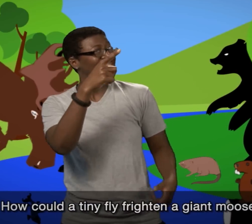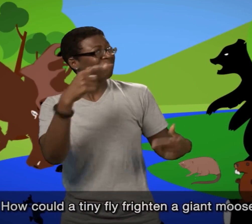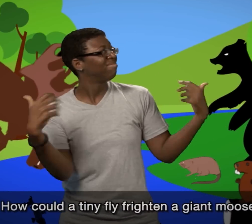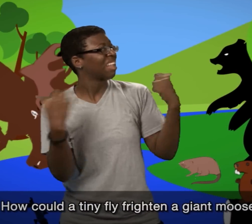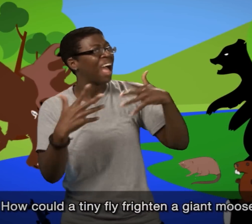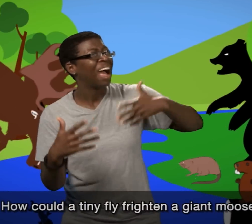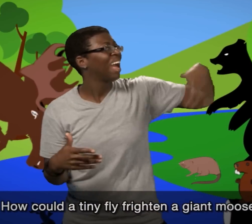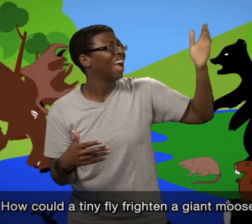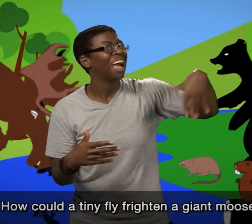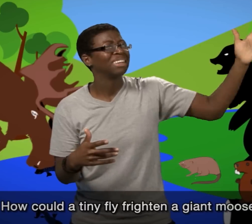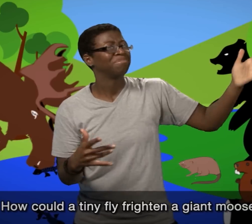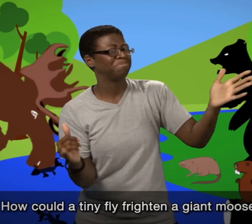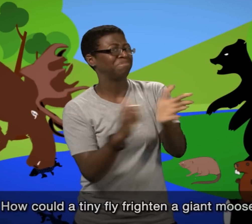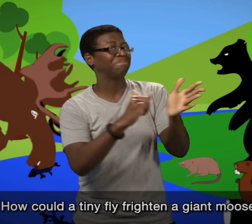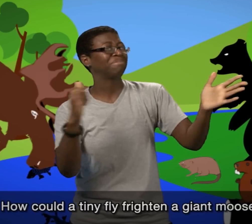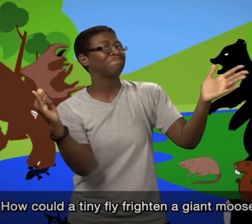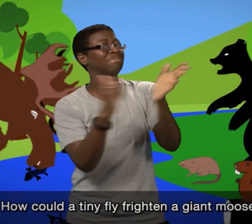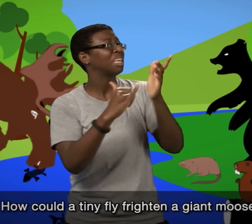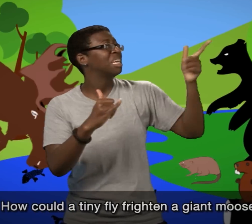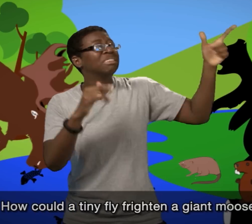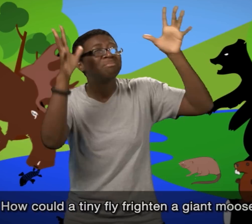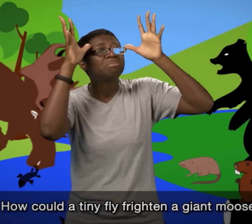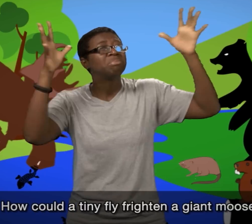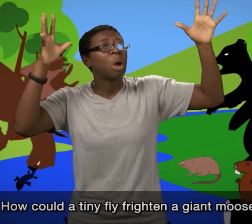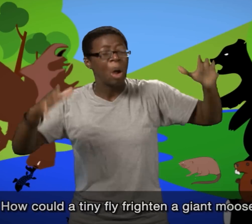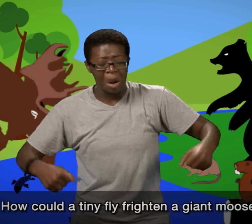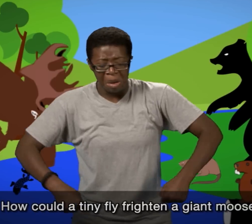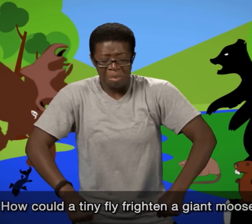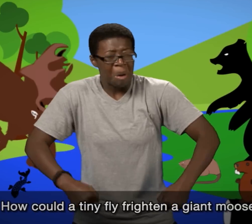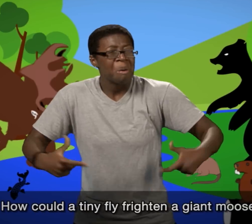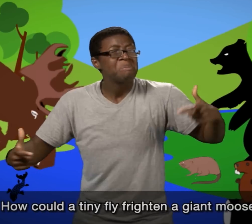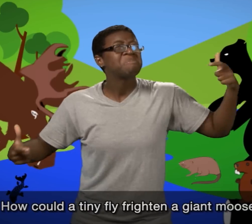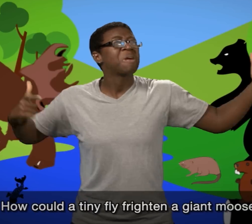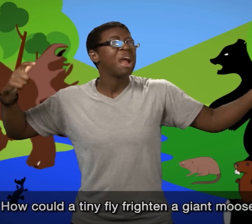How could a tiny fly frighten a giant moose?